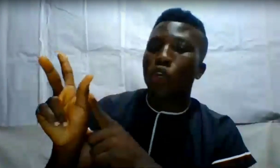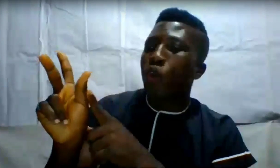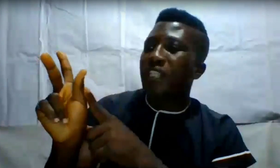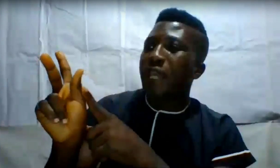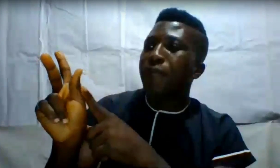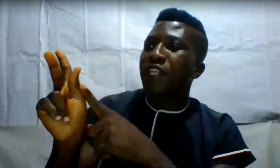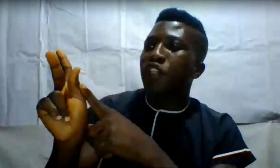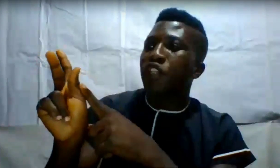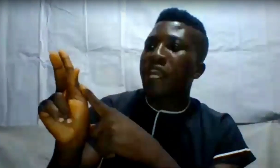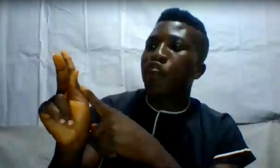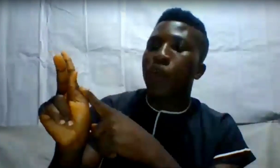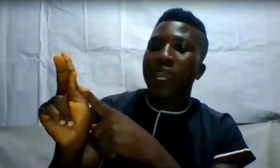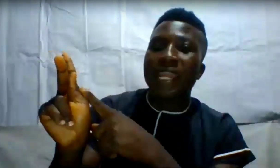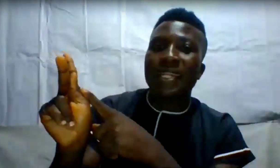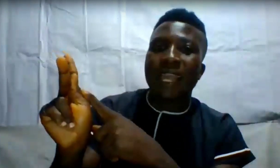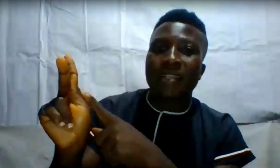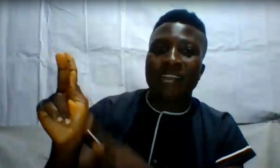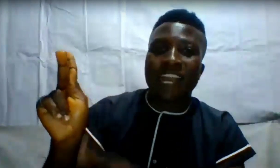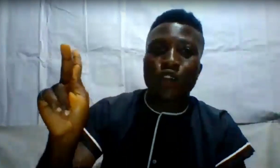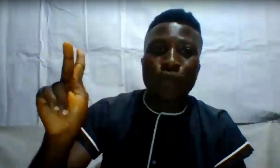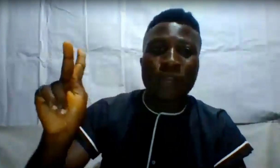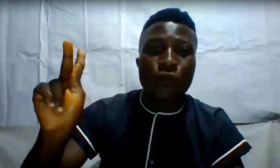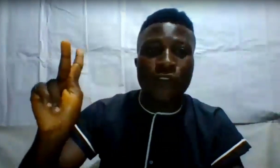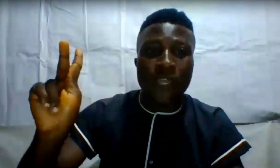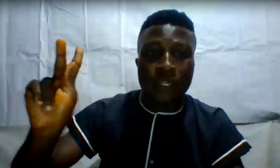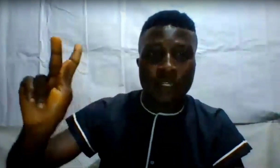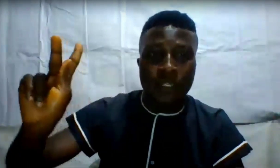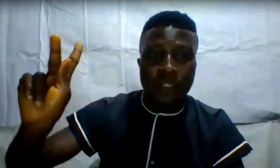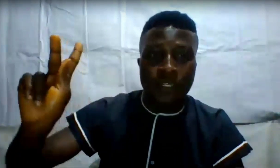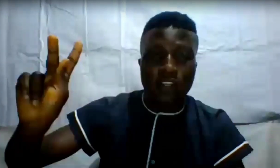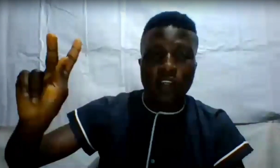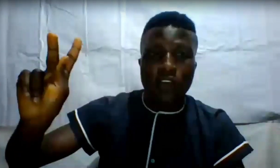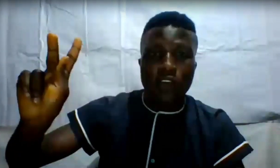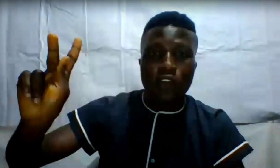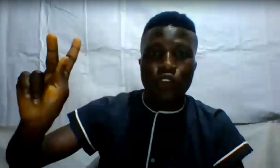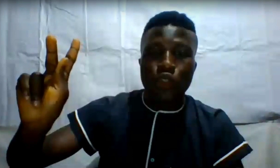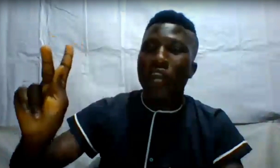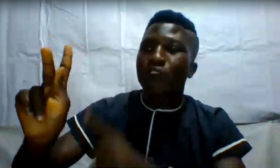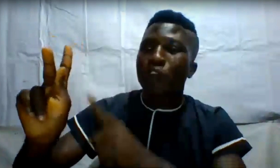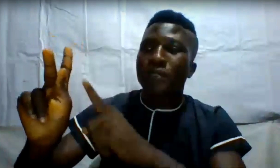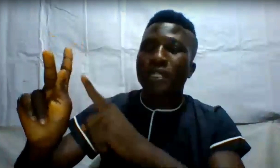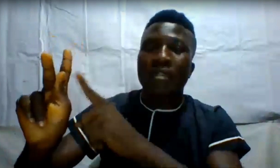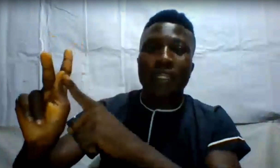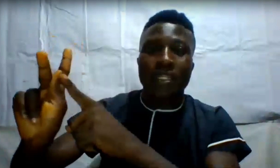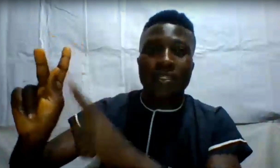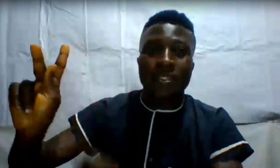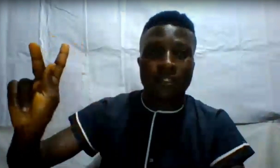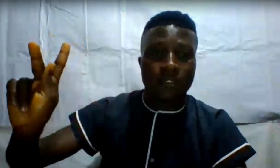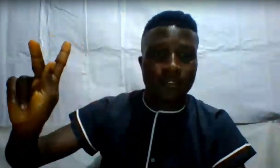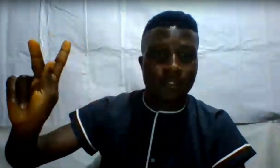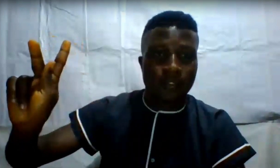between your index and your middle finger. So you have something like this.